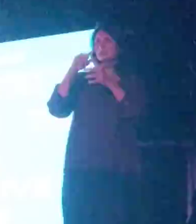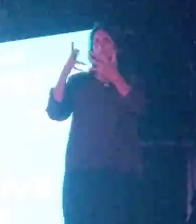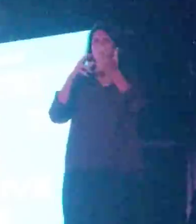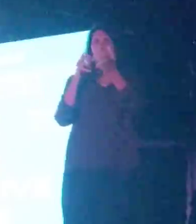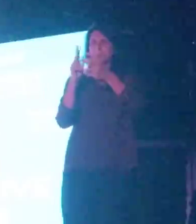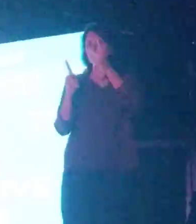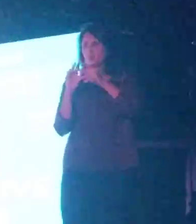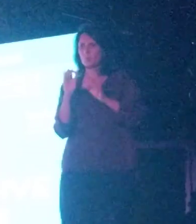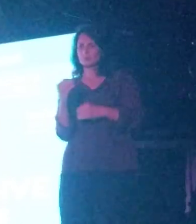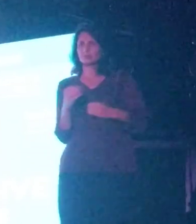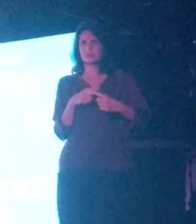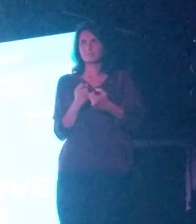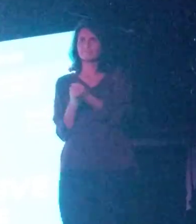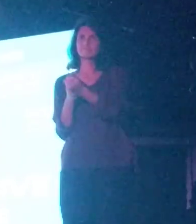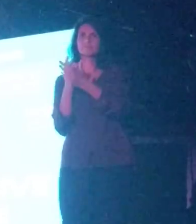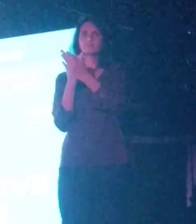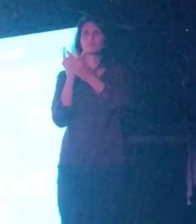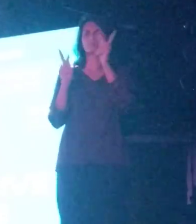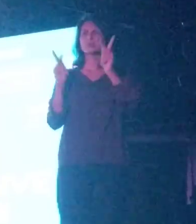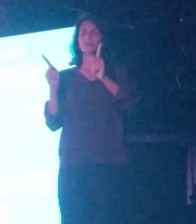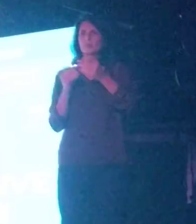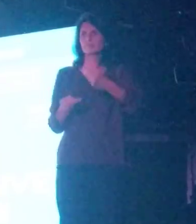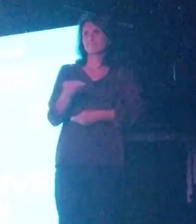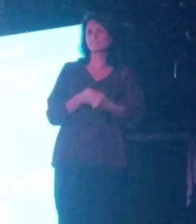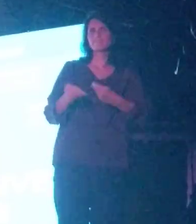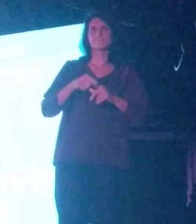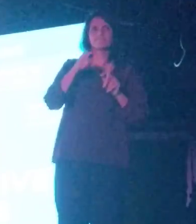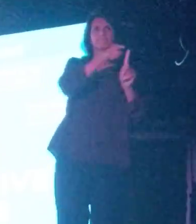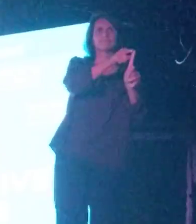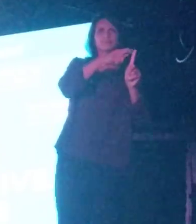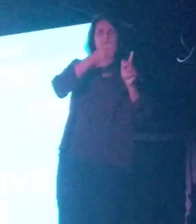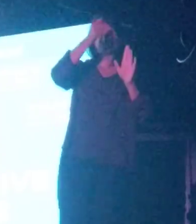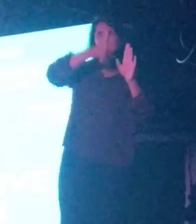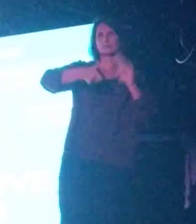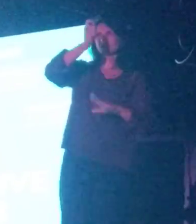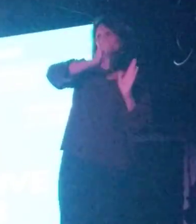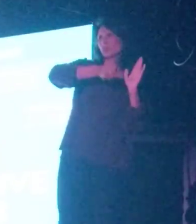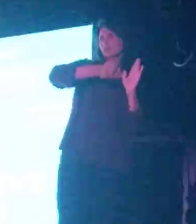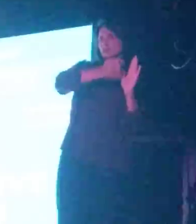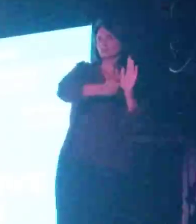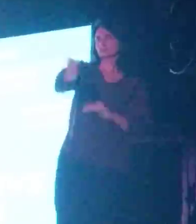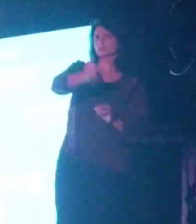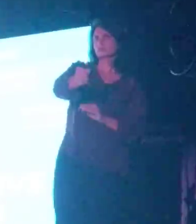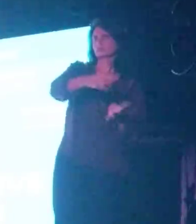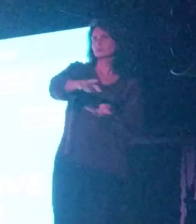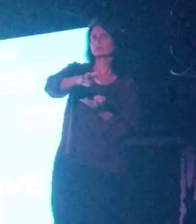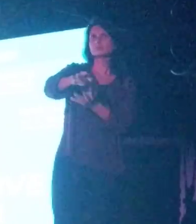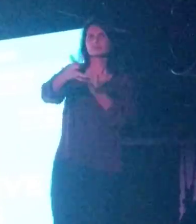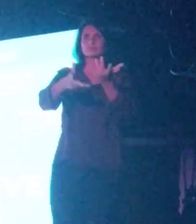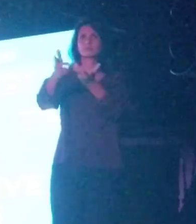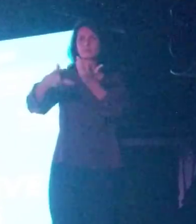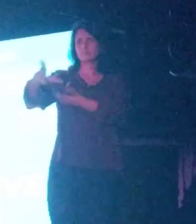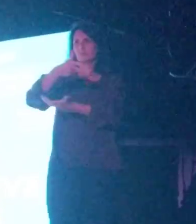people, that are organized to send judges to be confirmed. They've been, working on that for decades, who are on